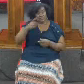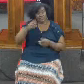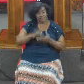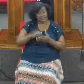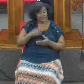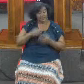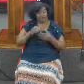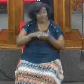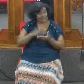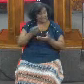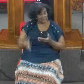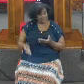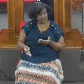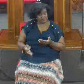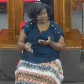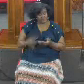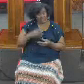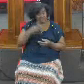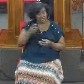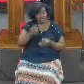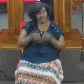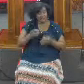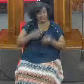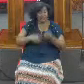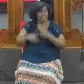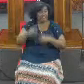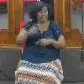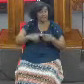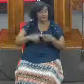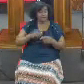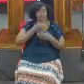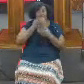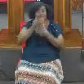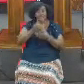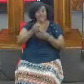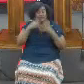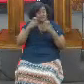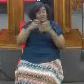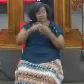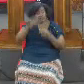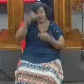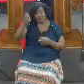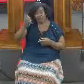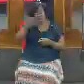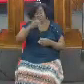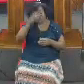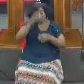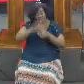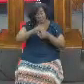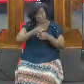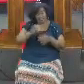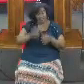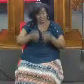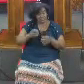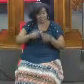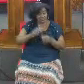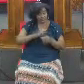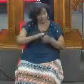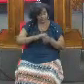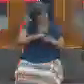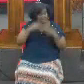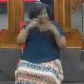Yeah. And he said, if we come and confess our sins to him, yeah, he's faithful and just to forgive us of our